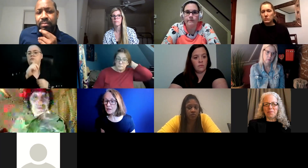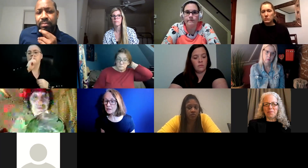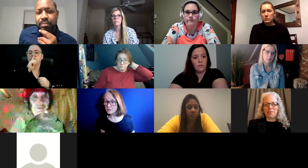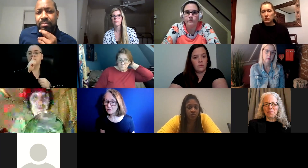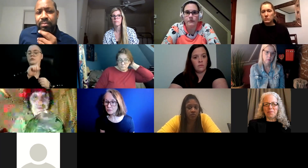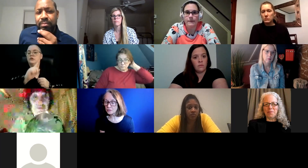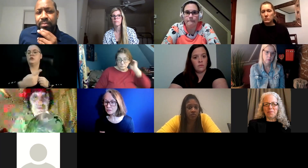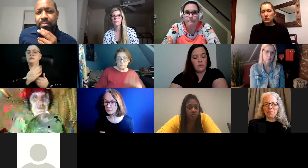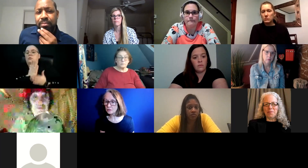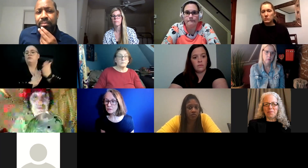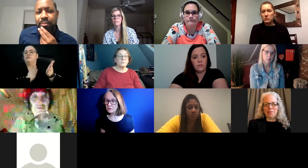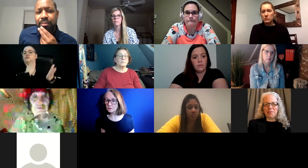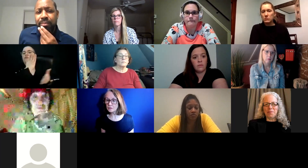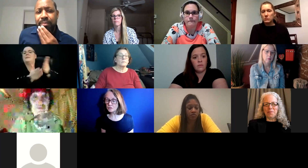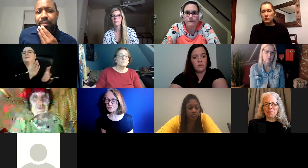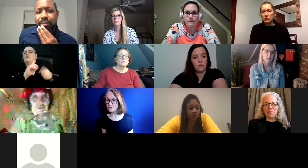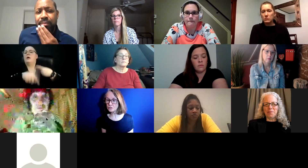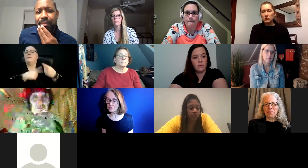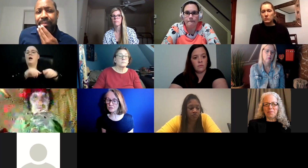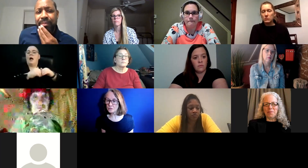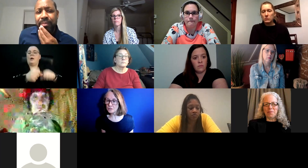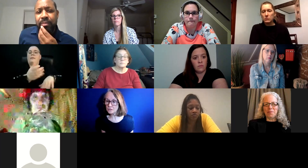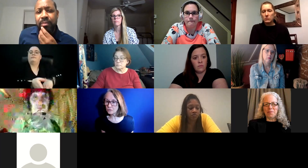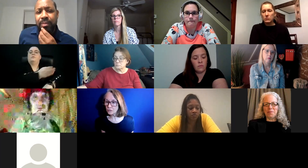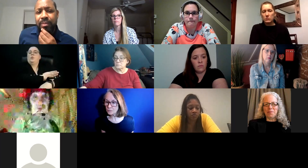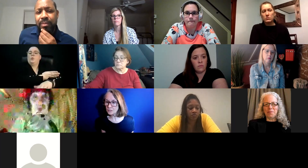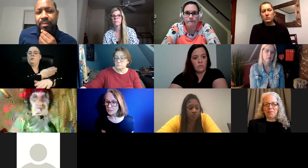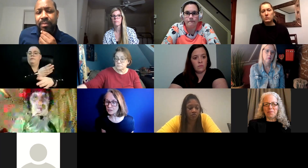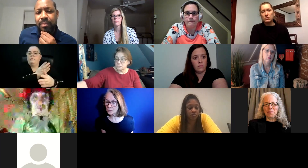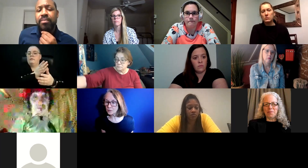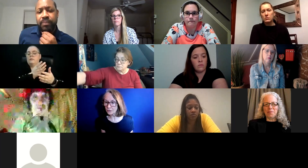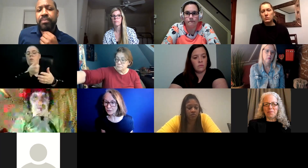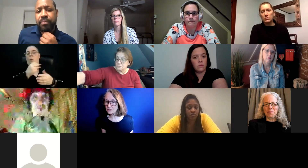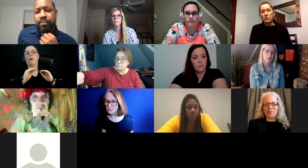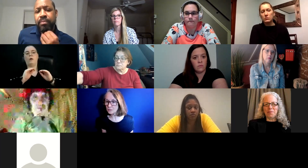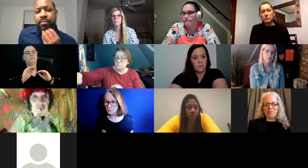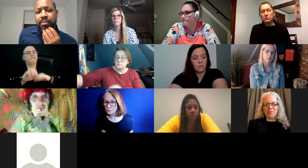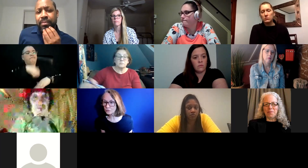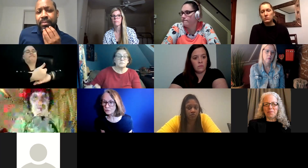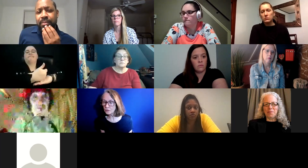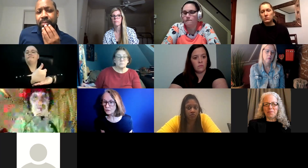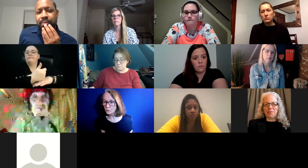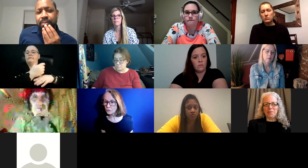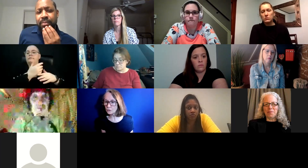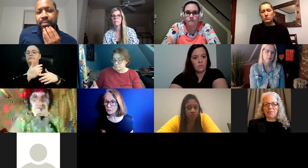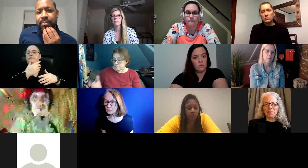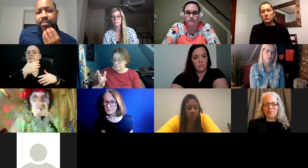policy or procedure. It's just a series of recommendations about how things can be improved or